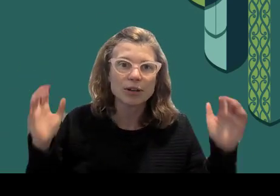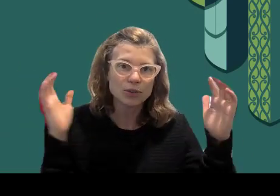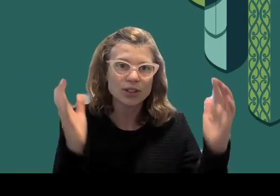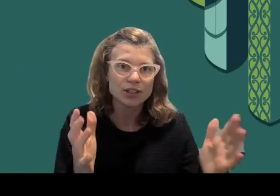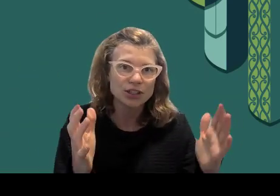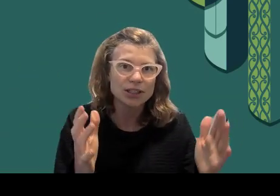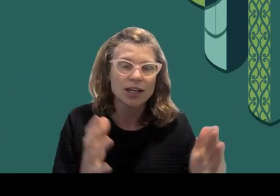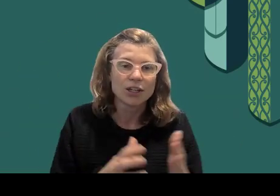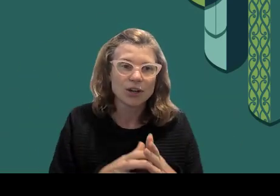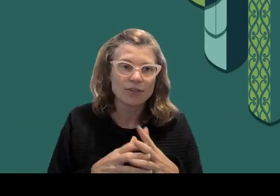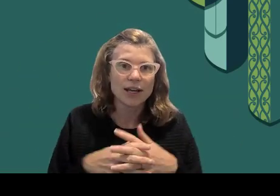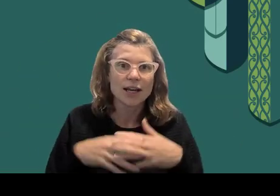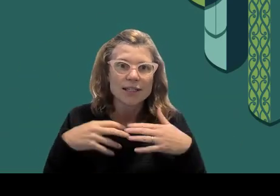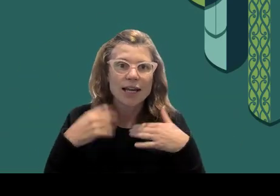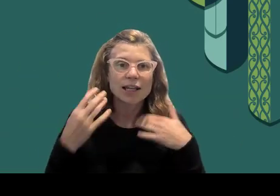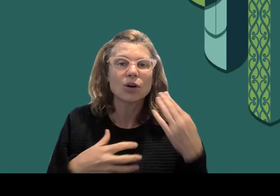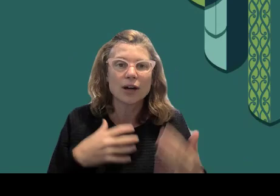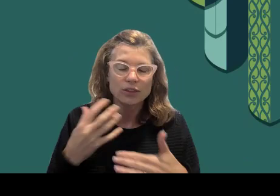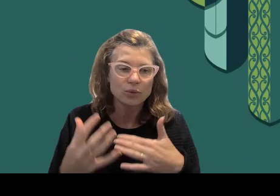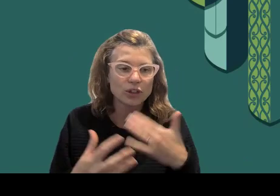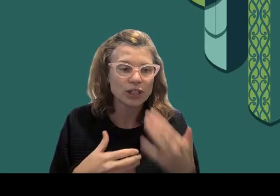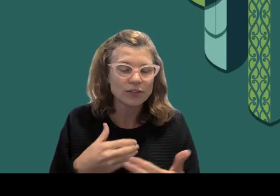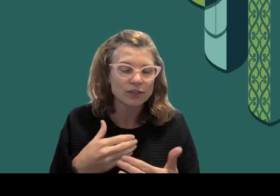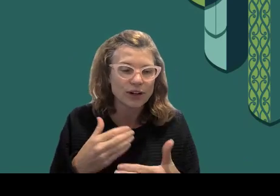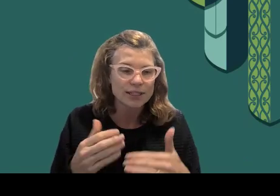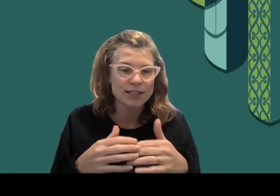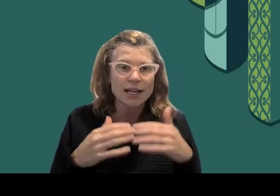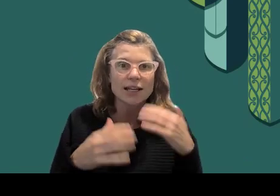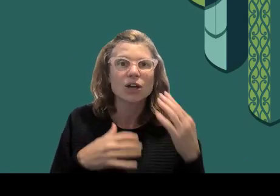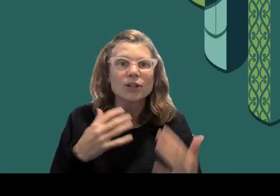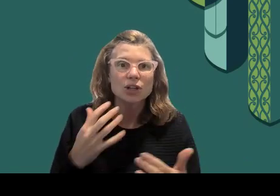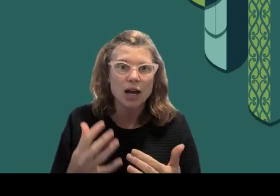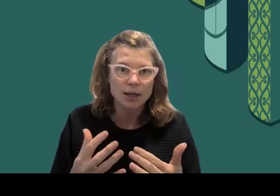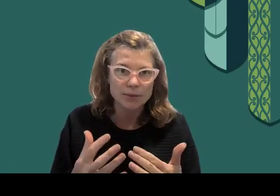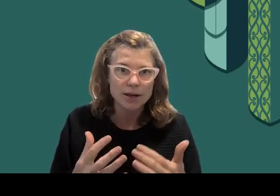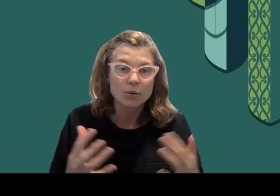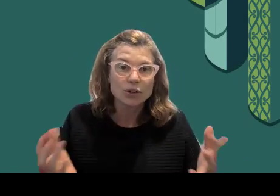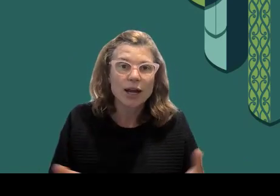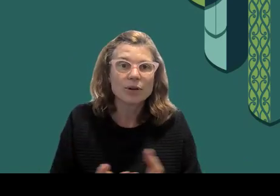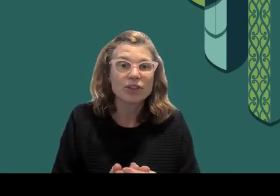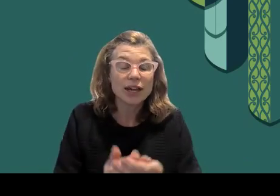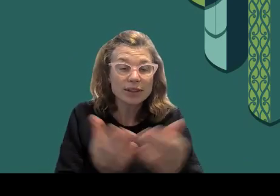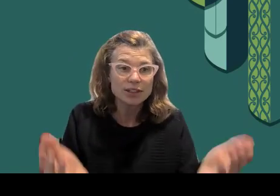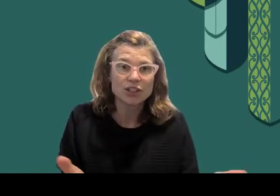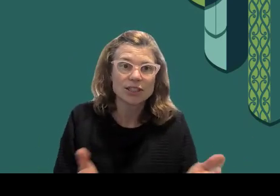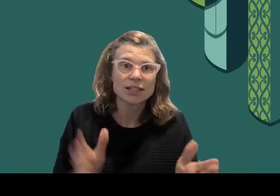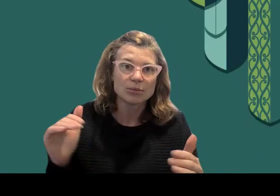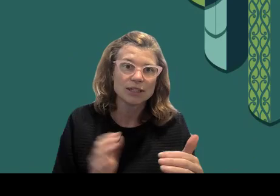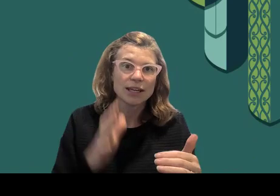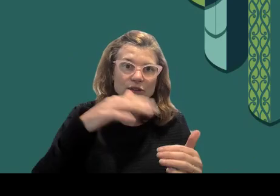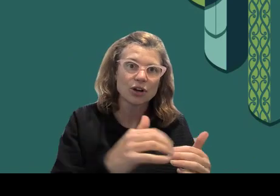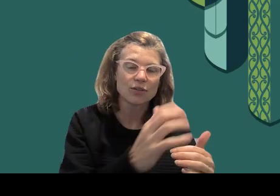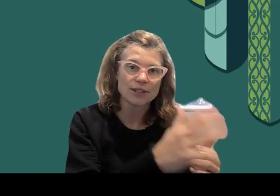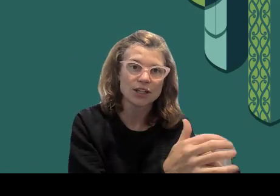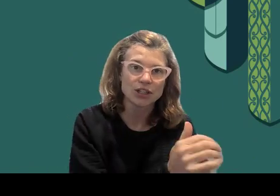don't come in with an agenda. You have a talaloa. I thought we could even phrase it as talaloa time, where you come in without this agenda. It's